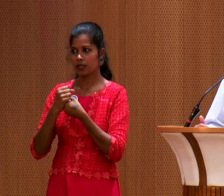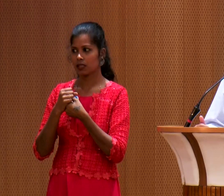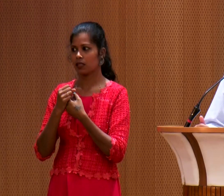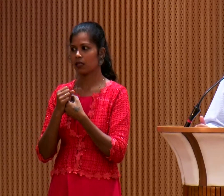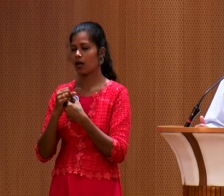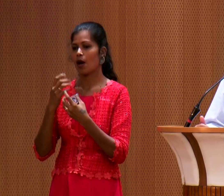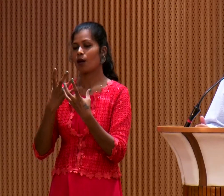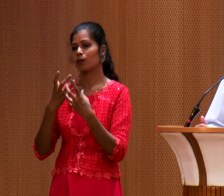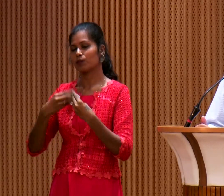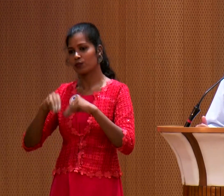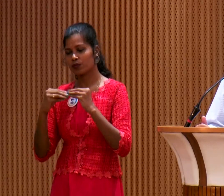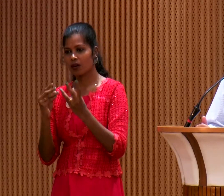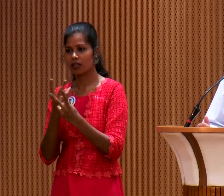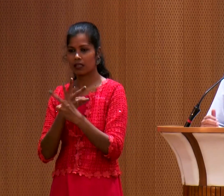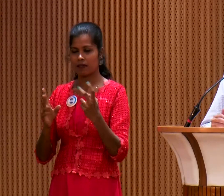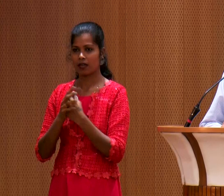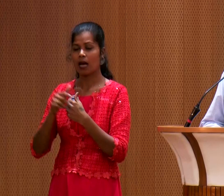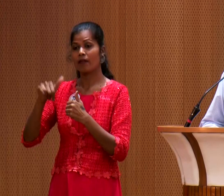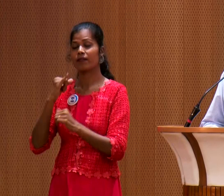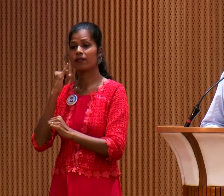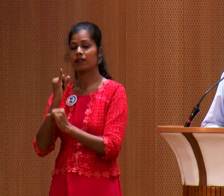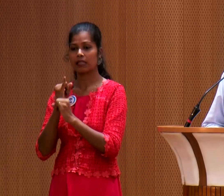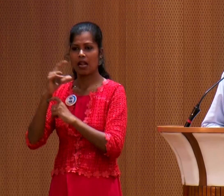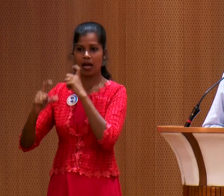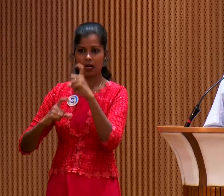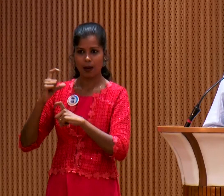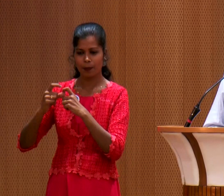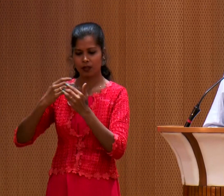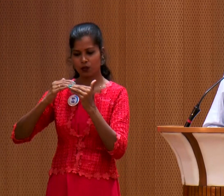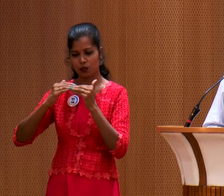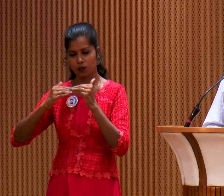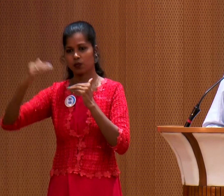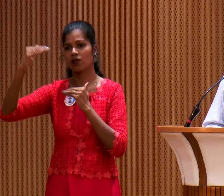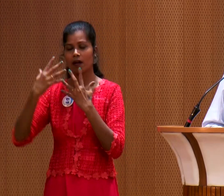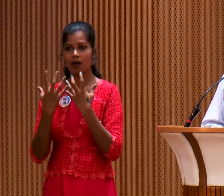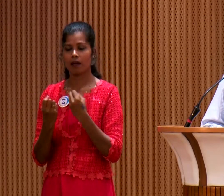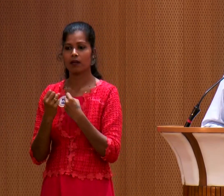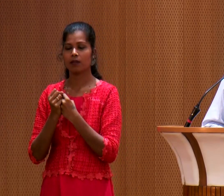products if the industry is to sustain.